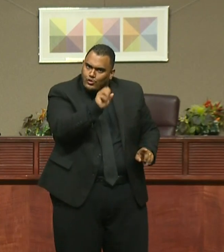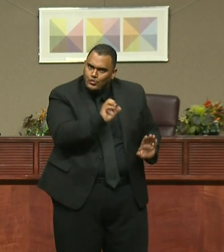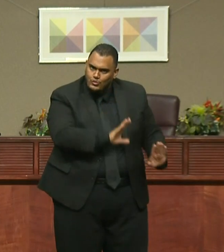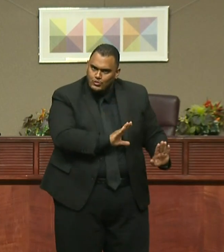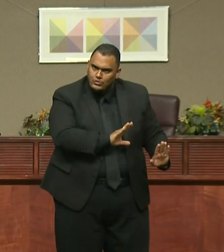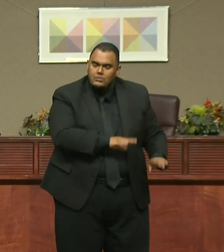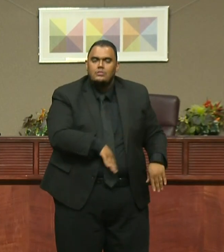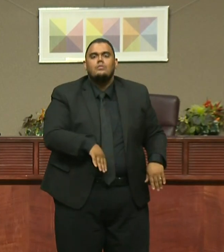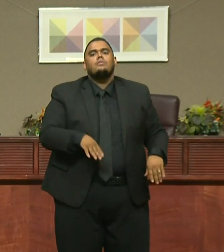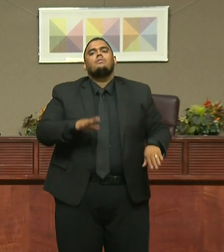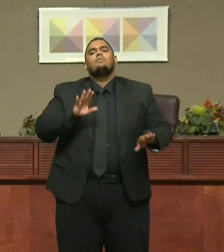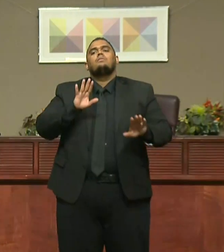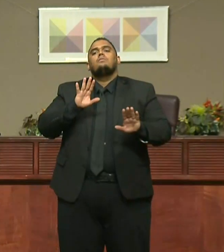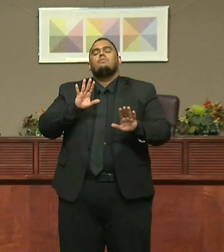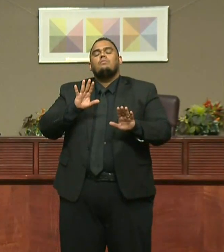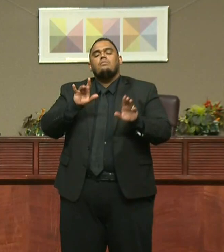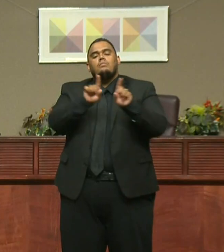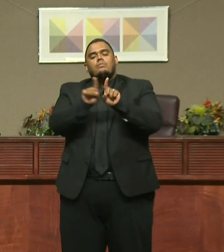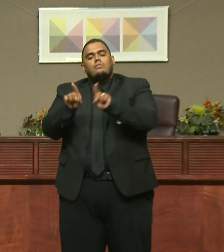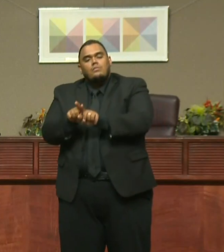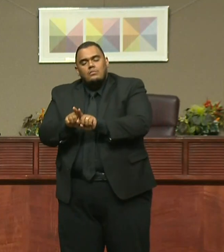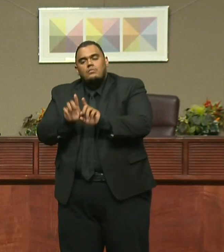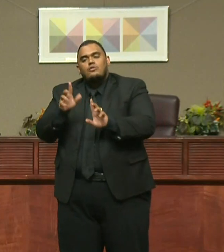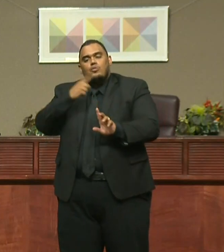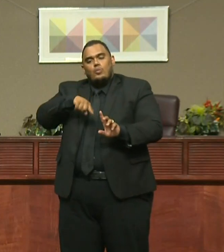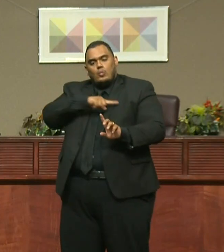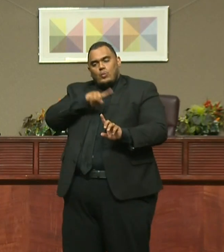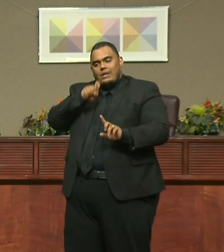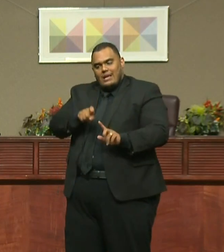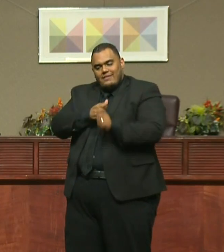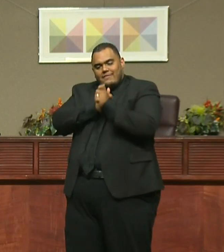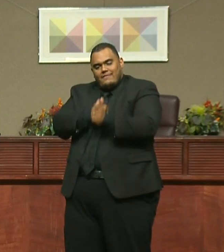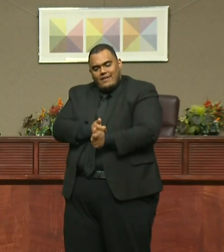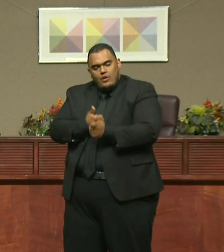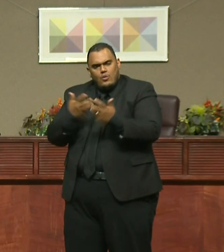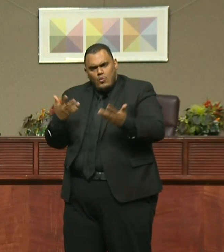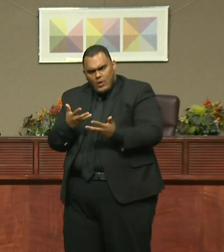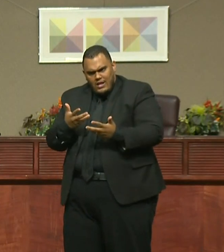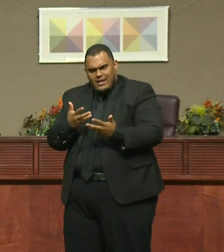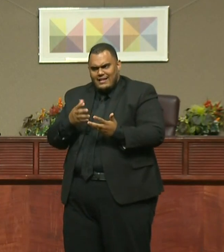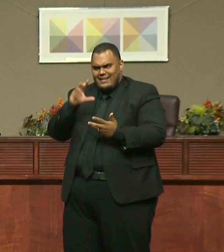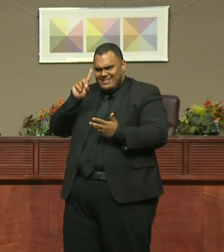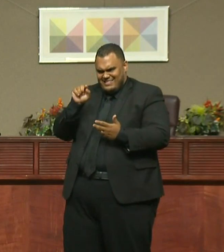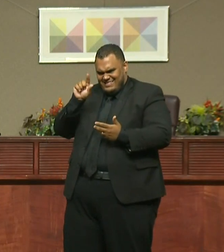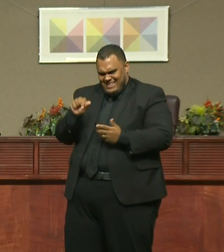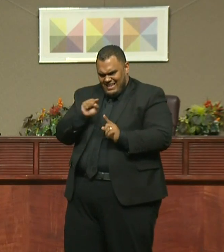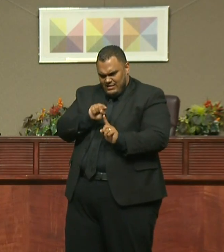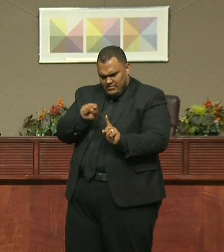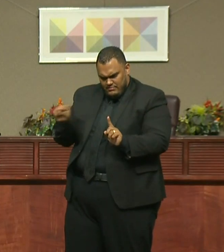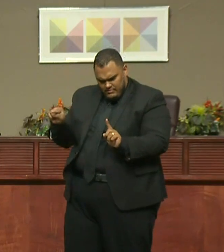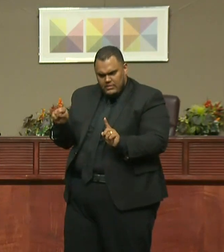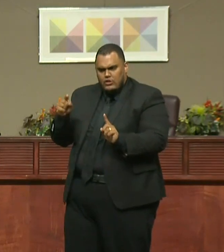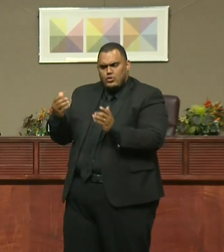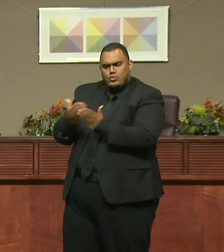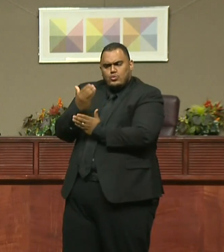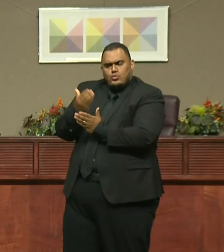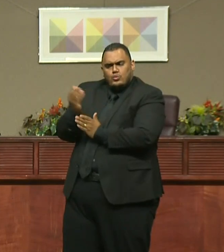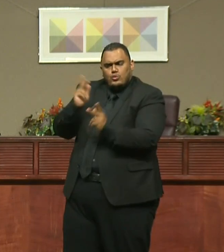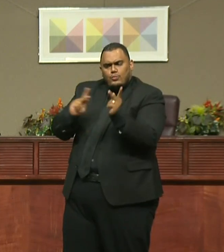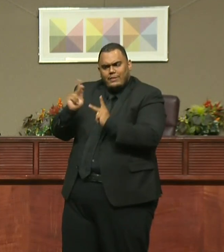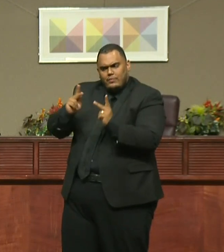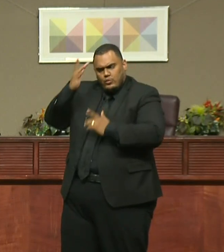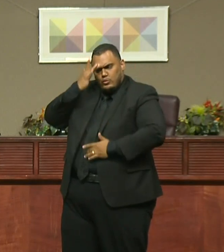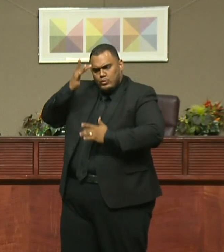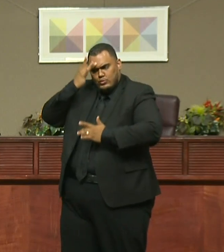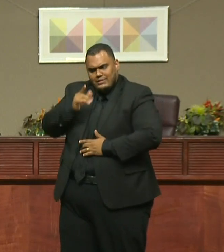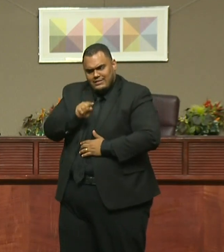news that we have to follow really, if a transmission is happening and new cases are happening, it's because